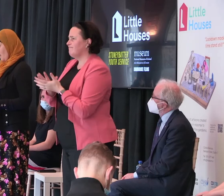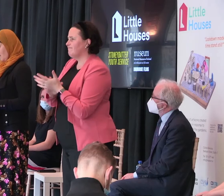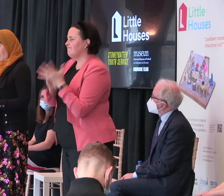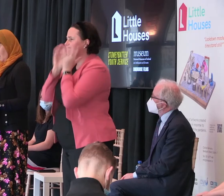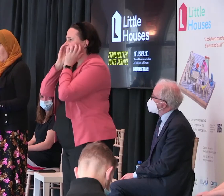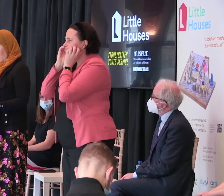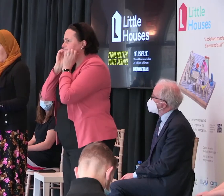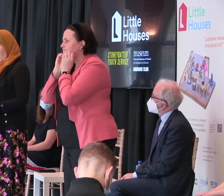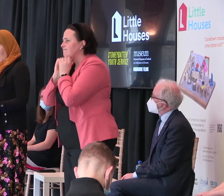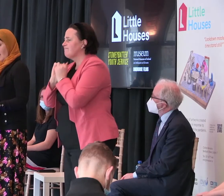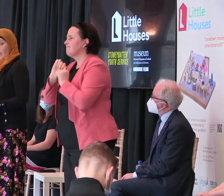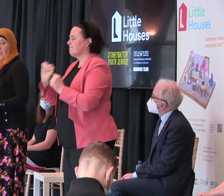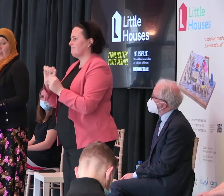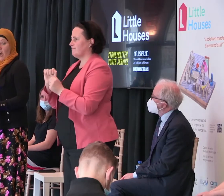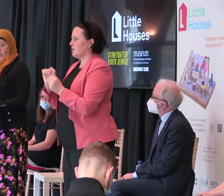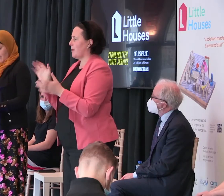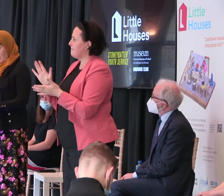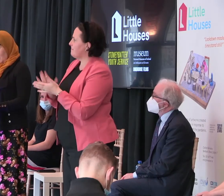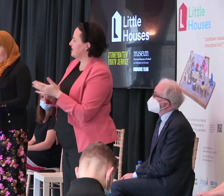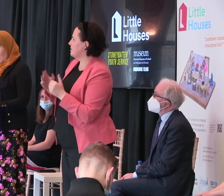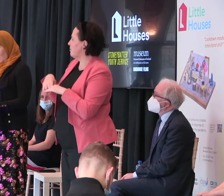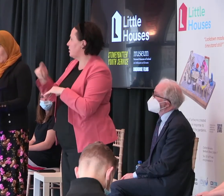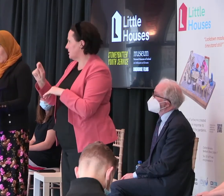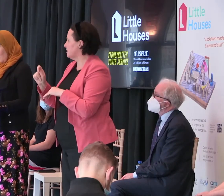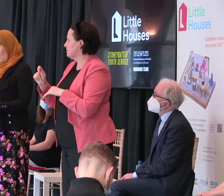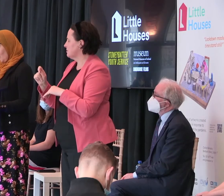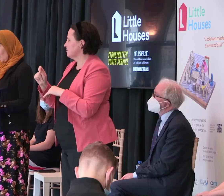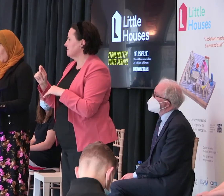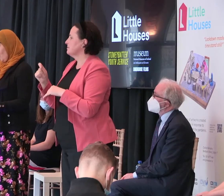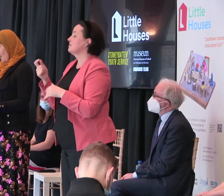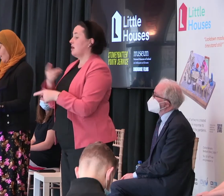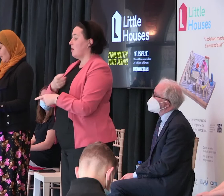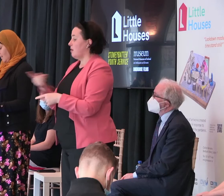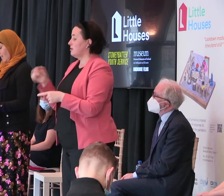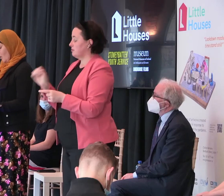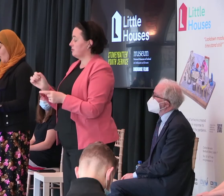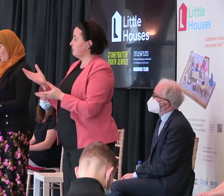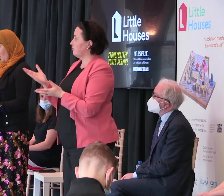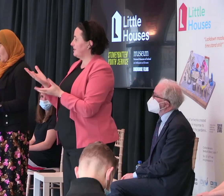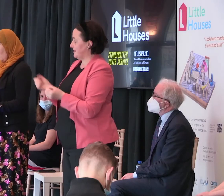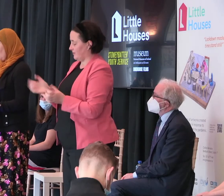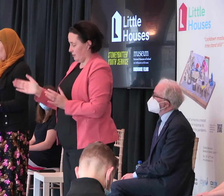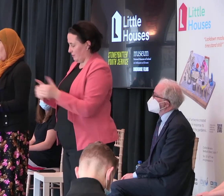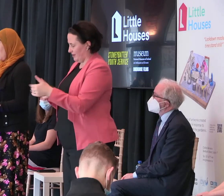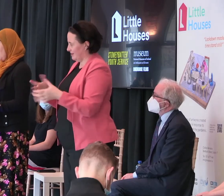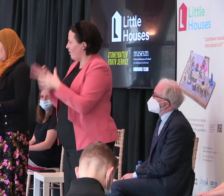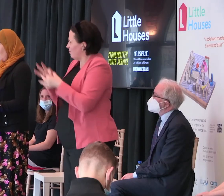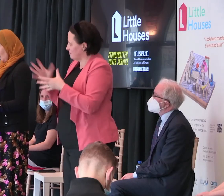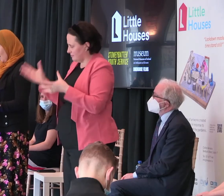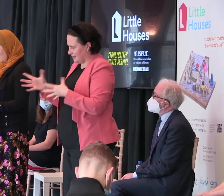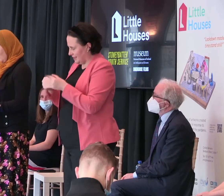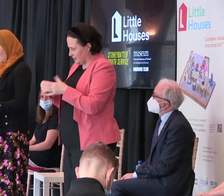our peers. All participants received a construction package at home, which included